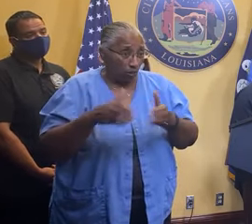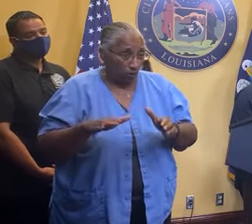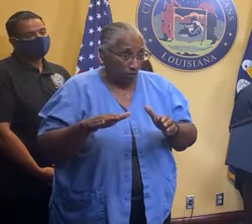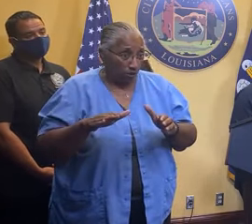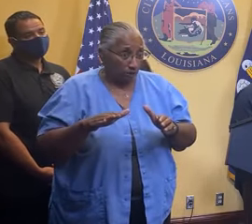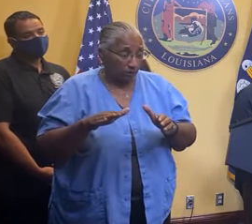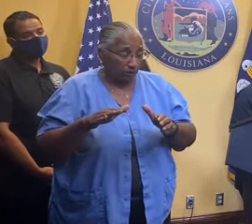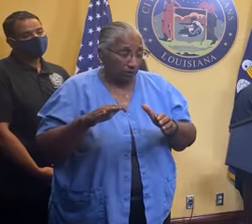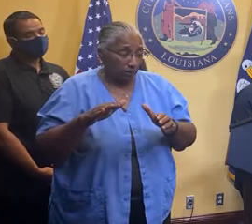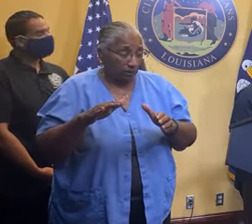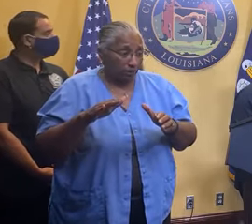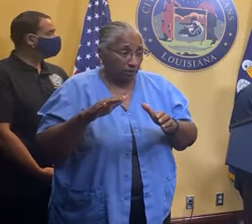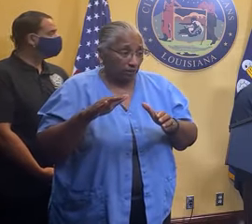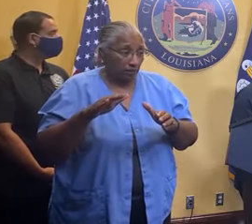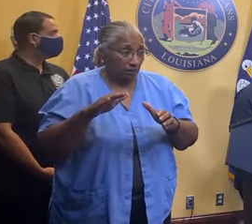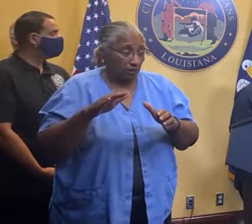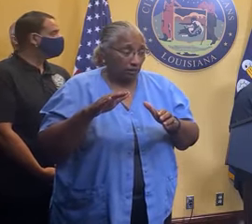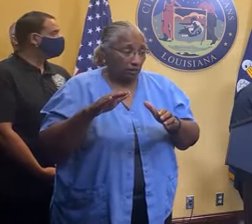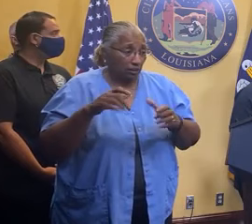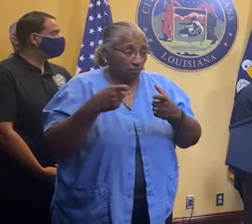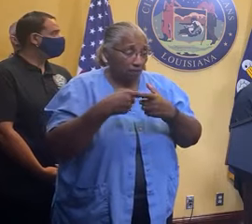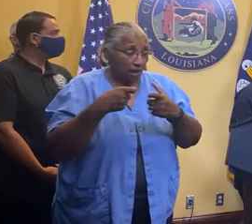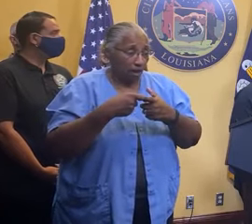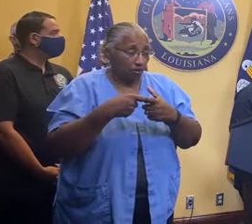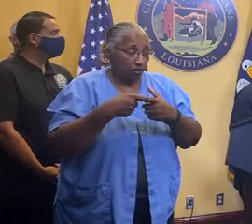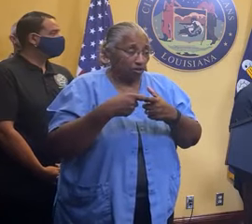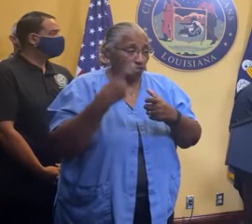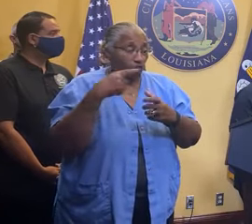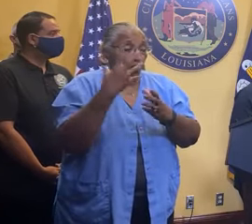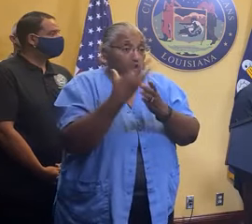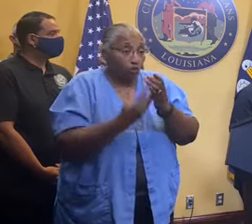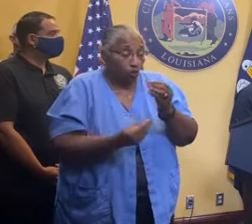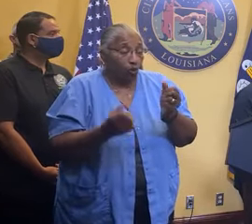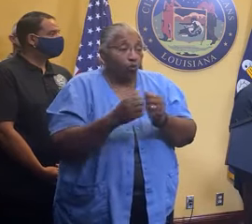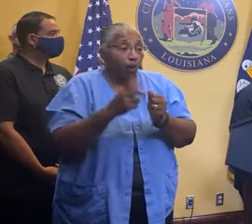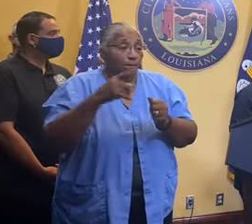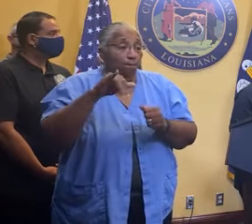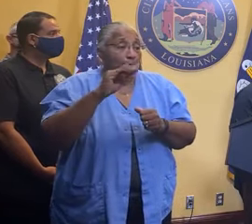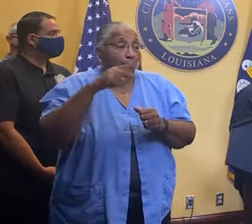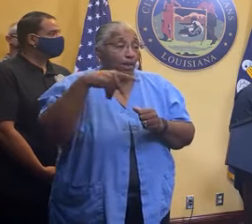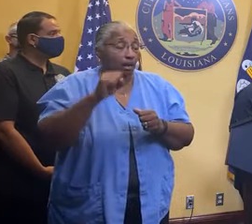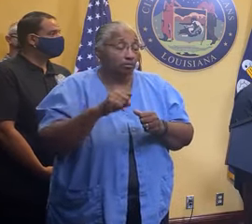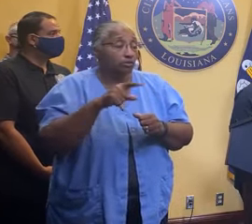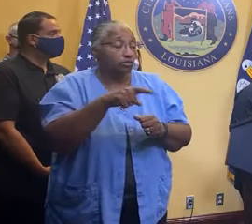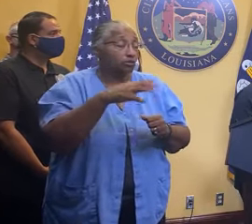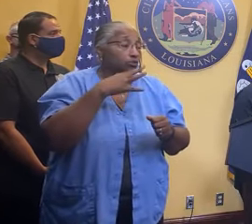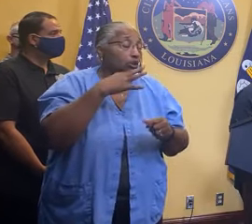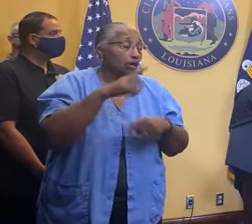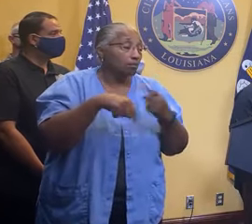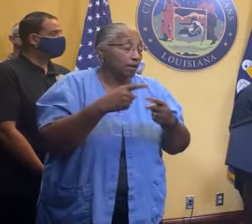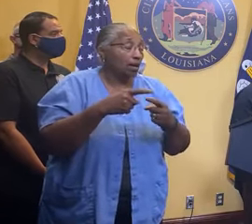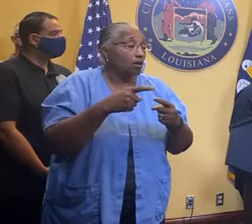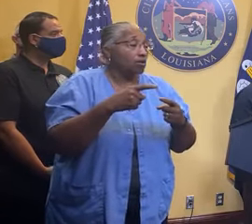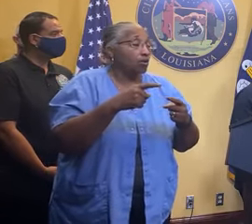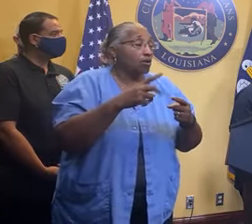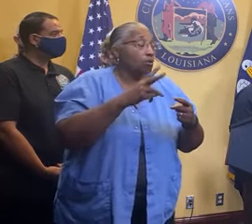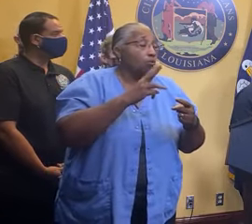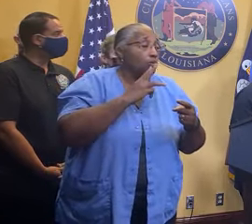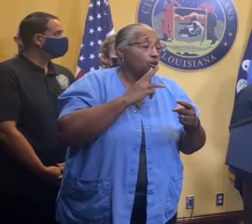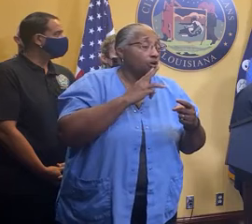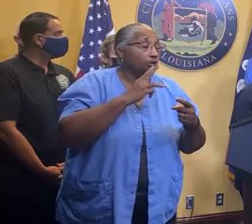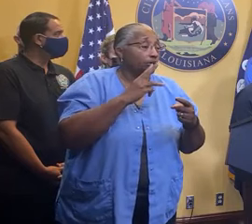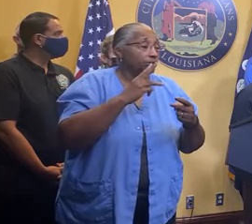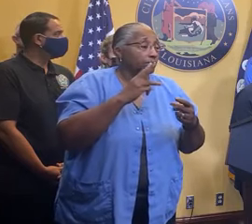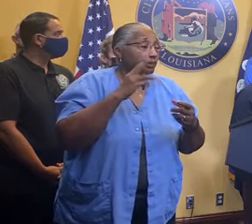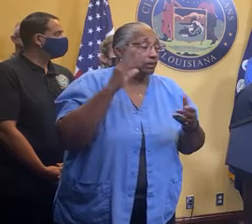the sewage with pumps? And you talked about water conservation, and at one point you said go ahead and use your water and sewer,